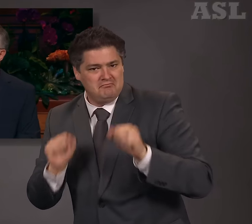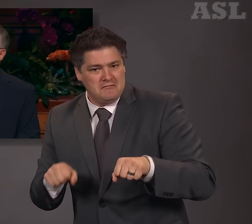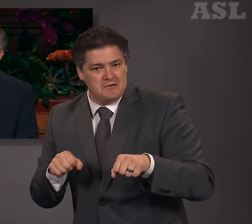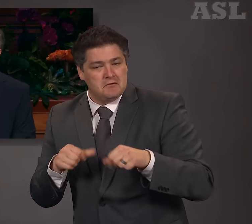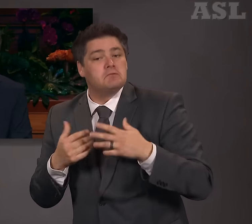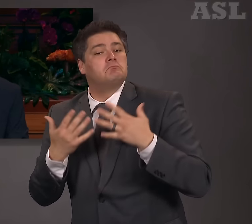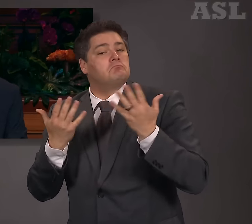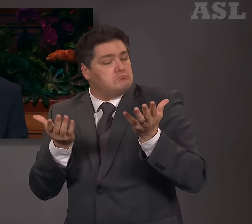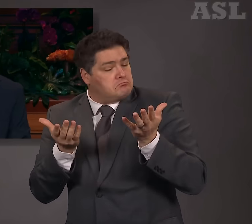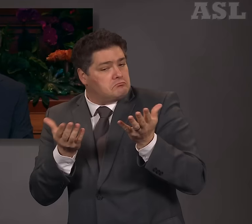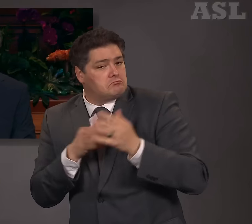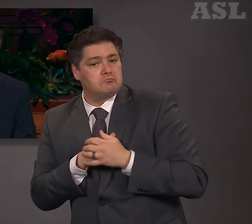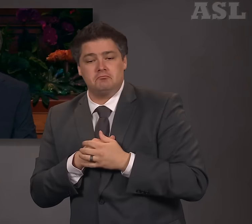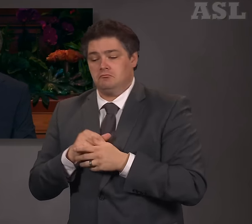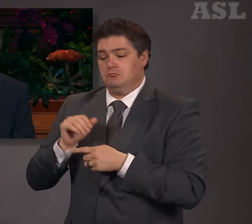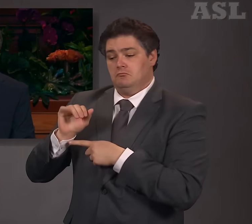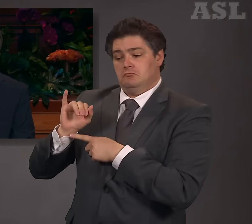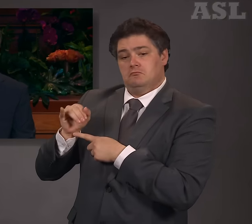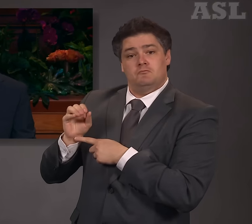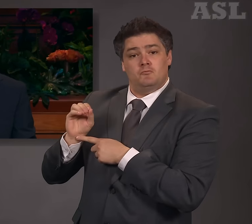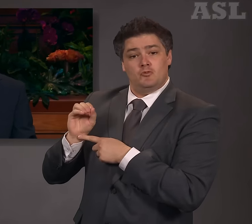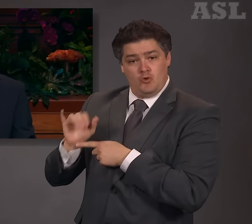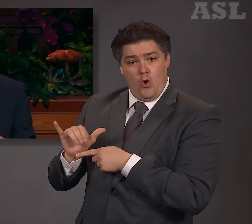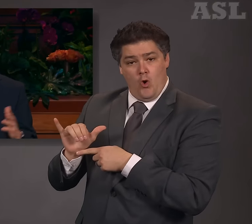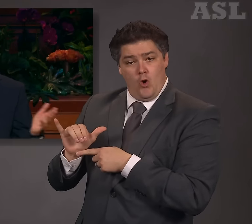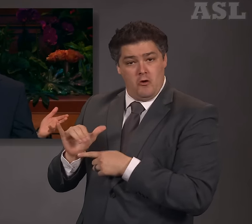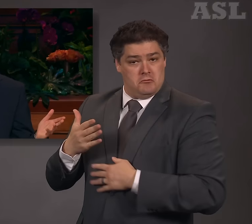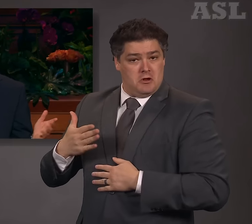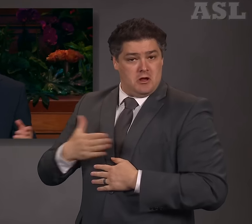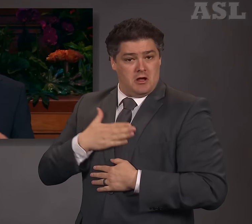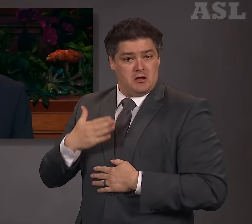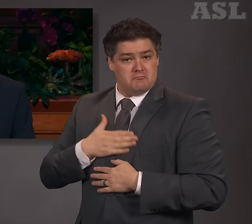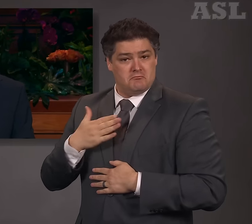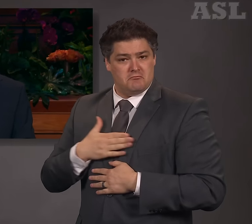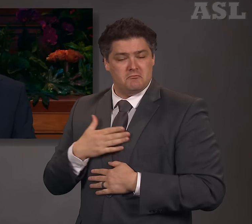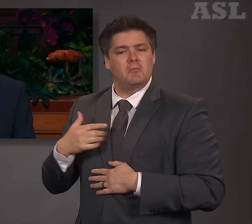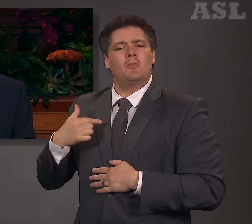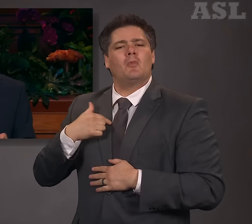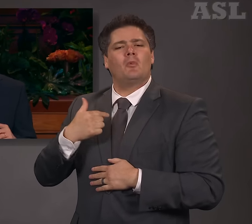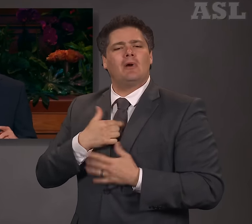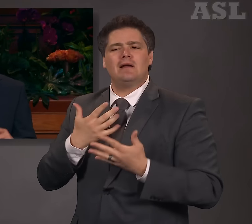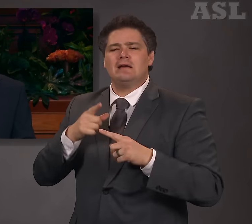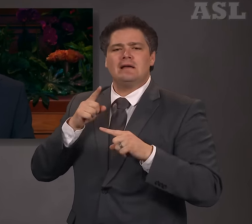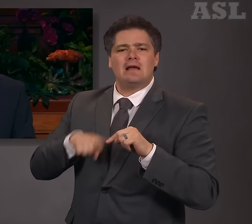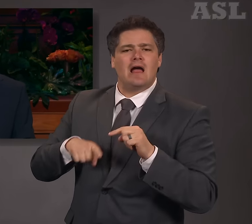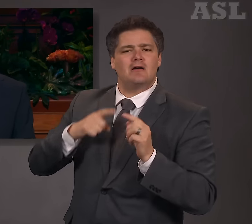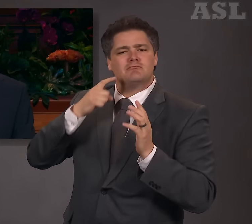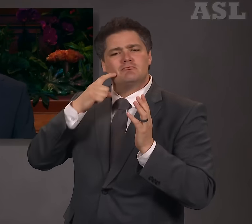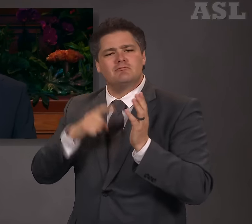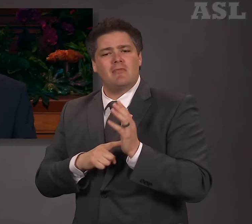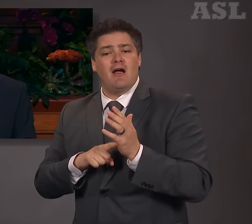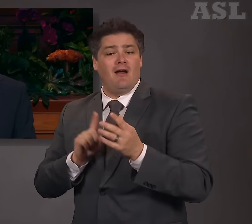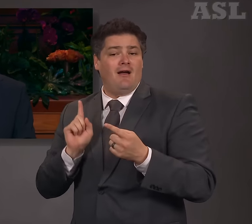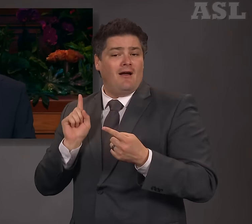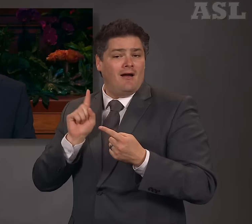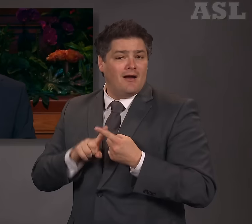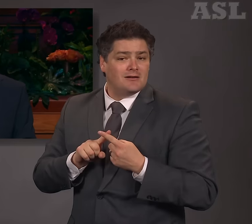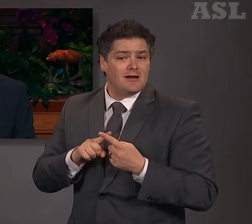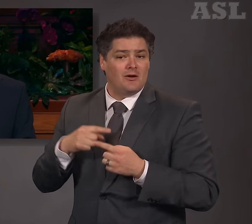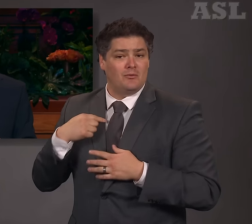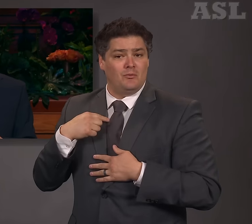This means that opposites don't exist apart from each other. They can even complement each